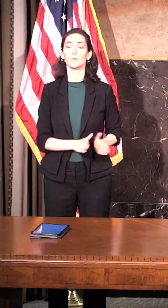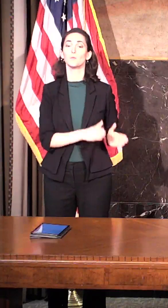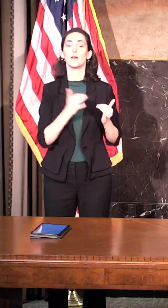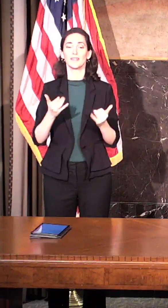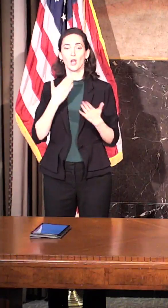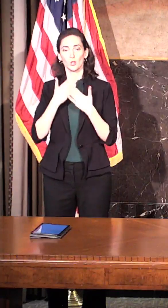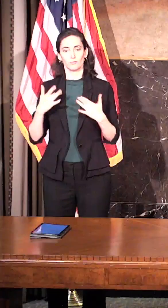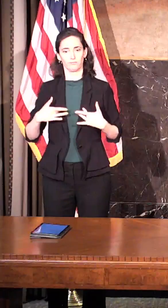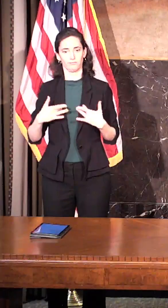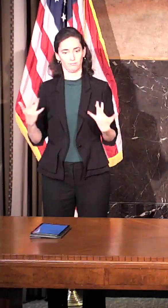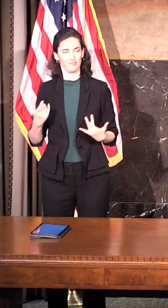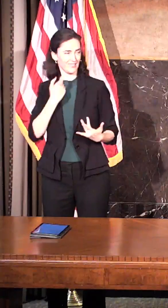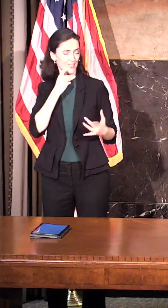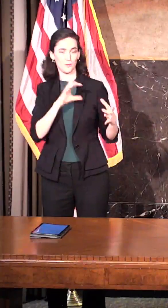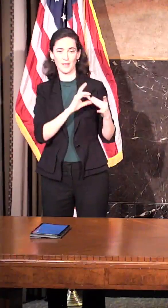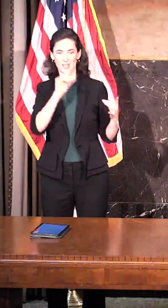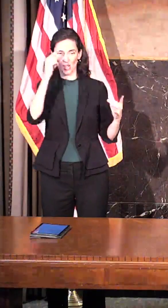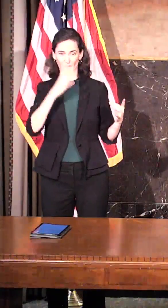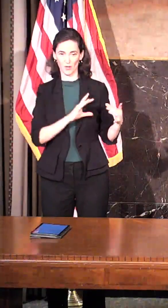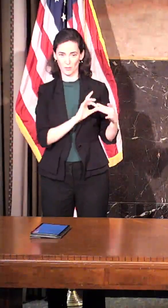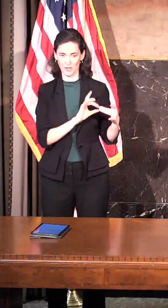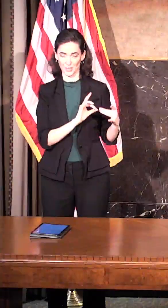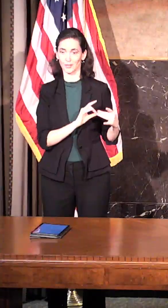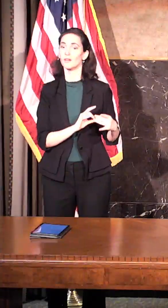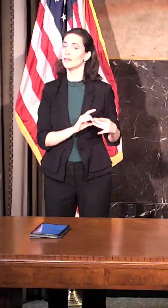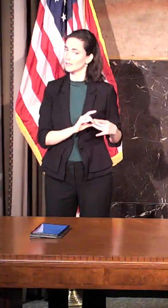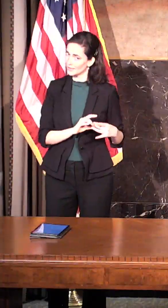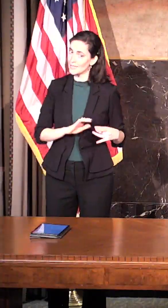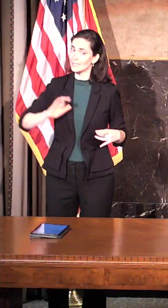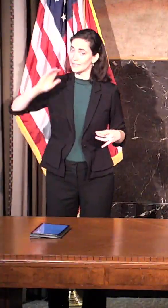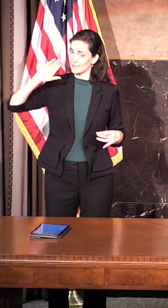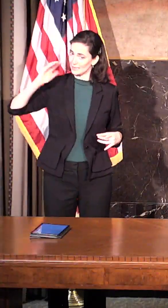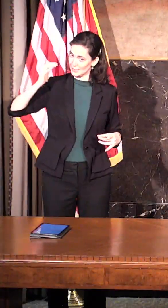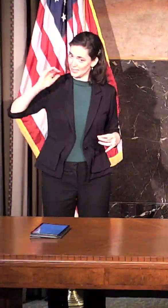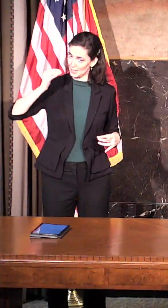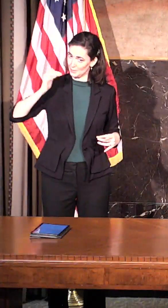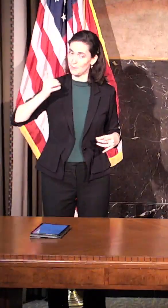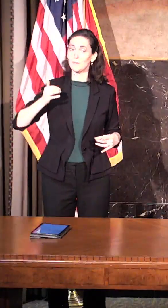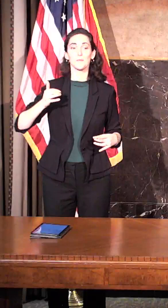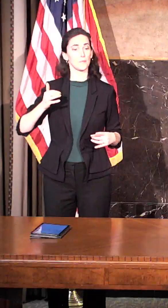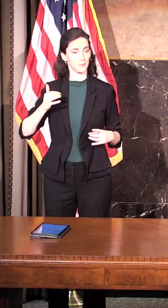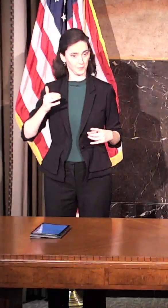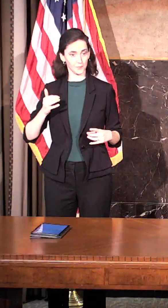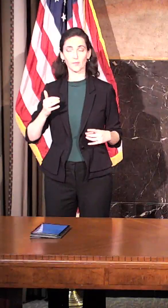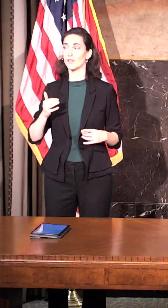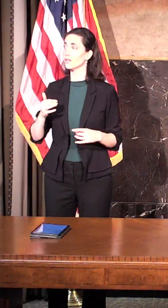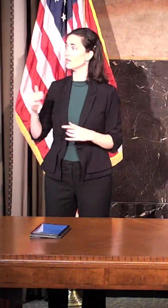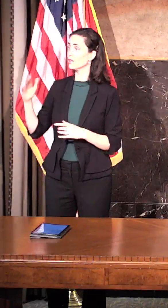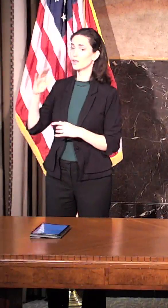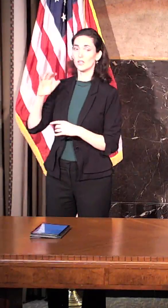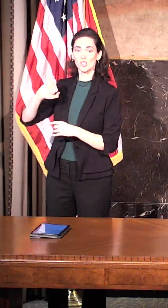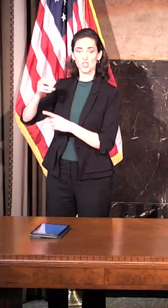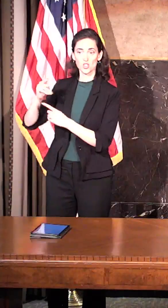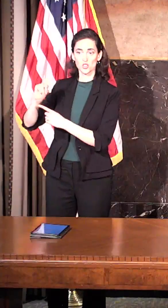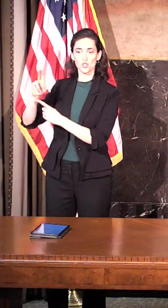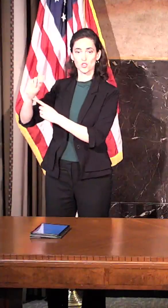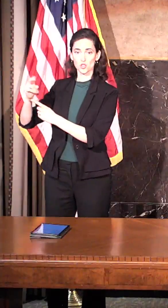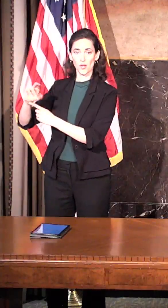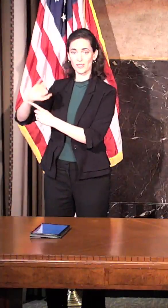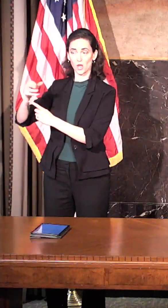governor had mentioned, there's a high likelihood that we could have some more vaccine, particularly the Johnson &